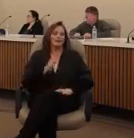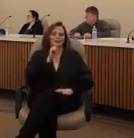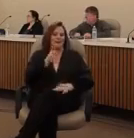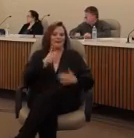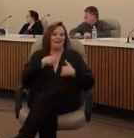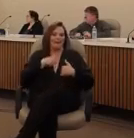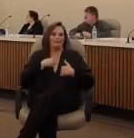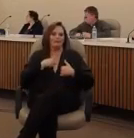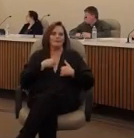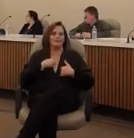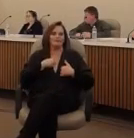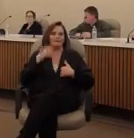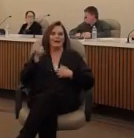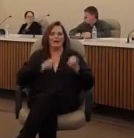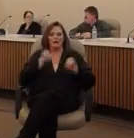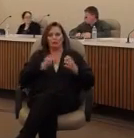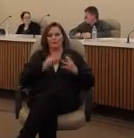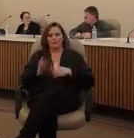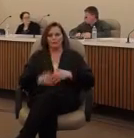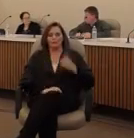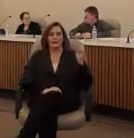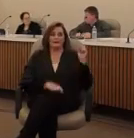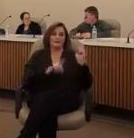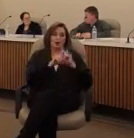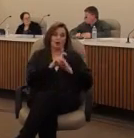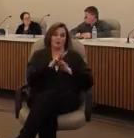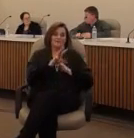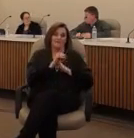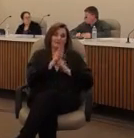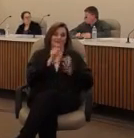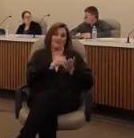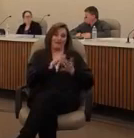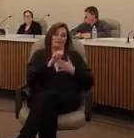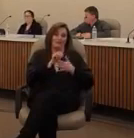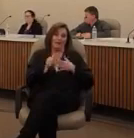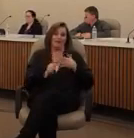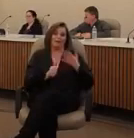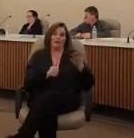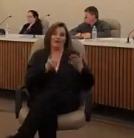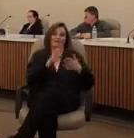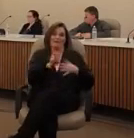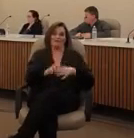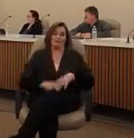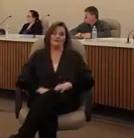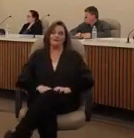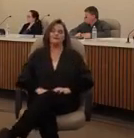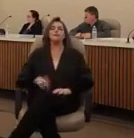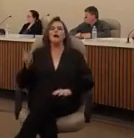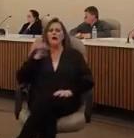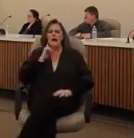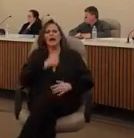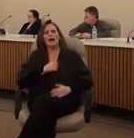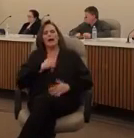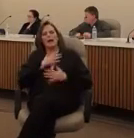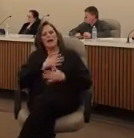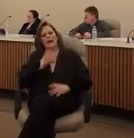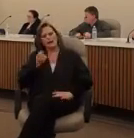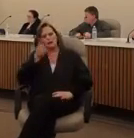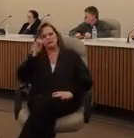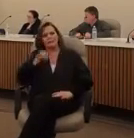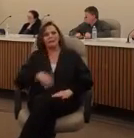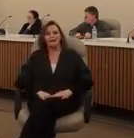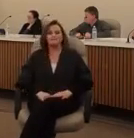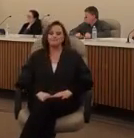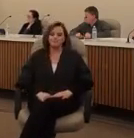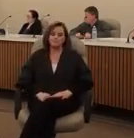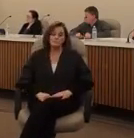Right. And it's a $150,000 investment for the homeowners. I near appreciate that. area, I totally 200,000, appreciate that. right. And I think that, we're providing a lot of screening,